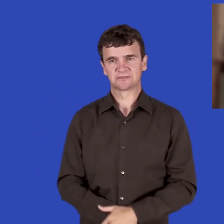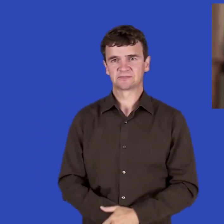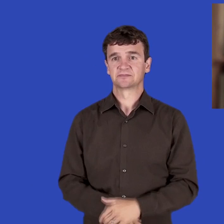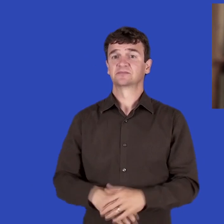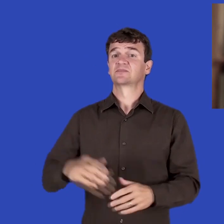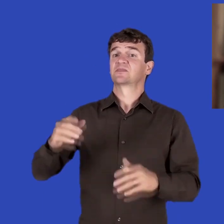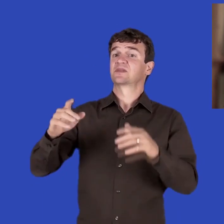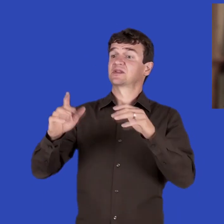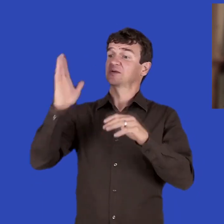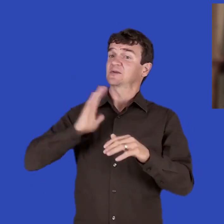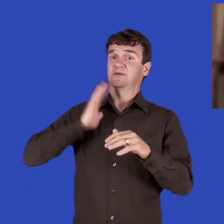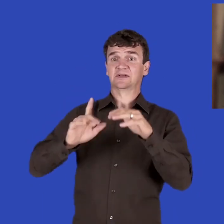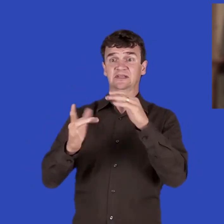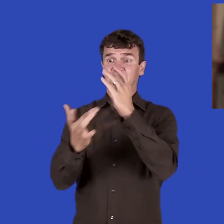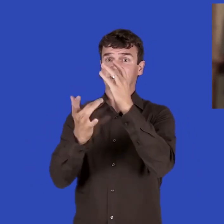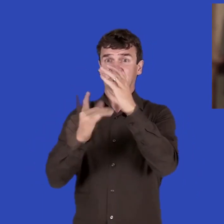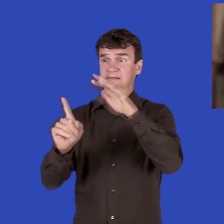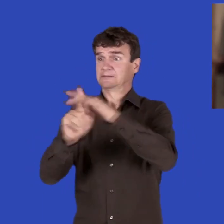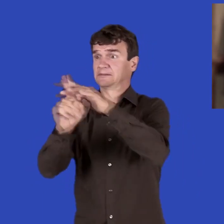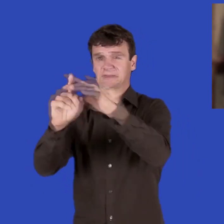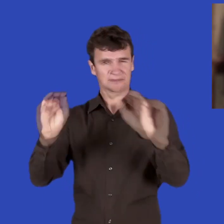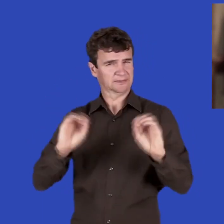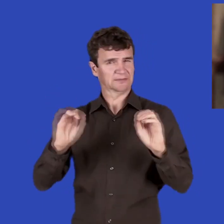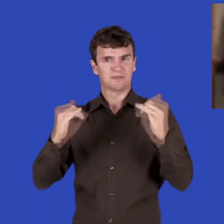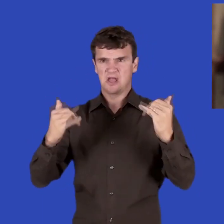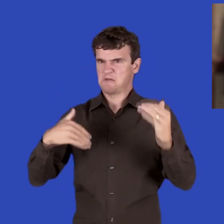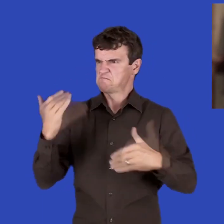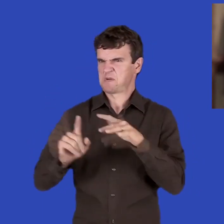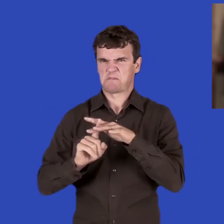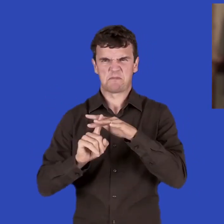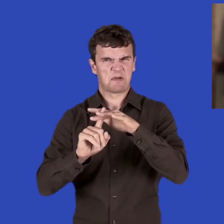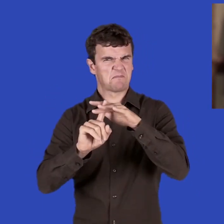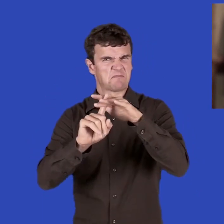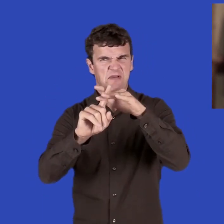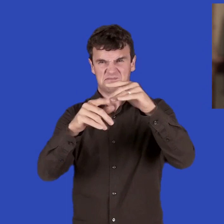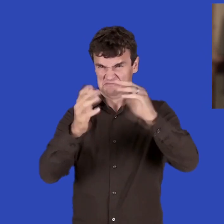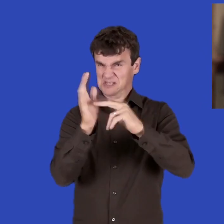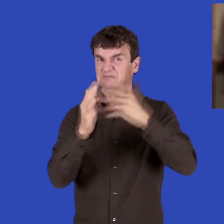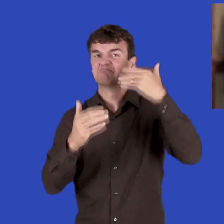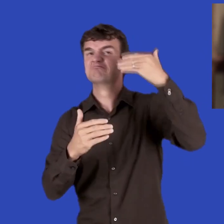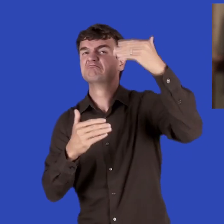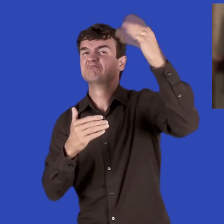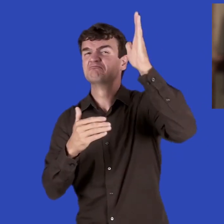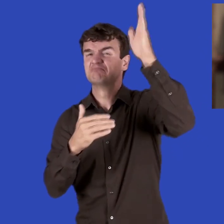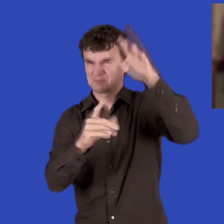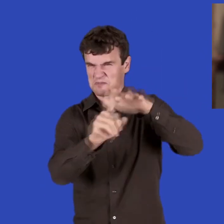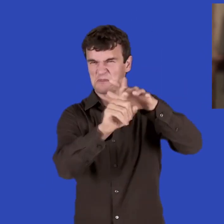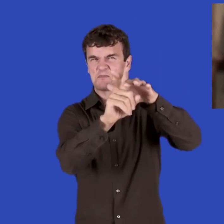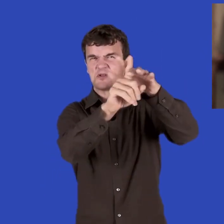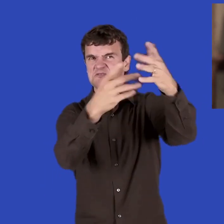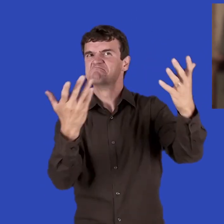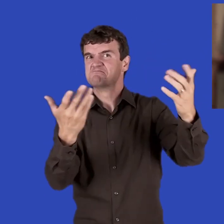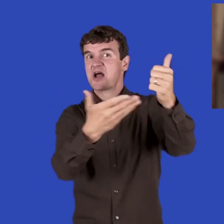a greater improvement in terms of accessibility. We are just now moving into a spectacular new era